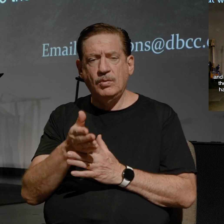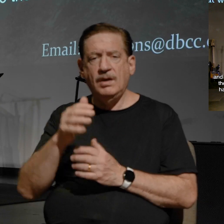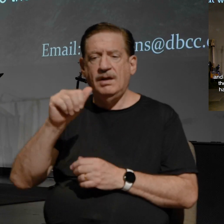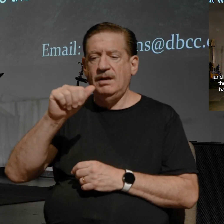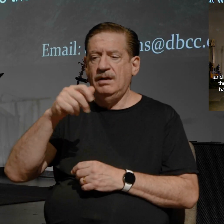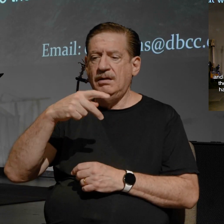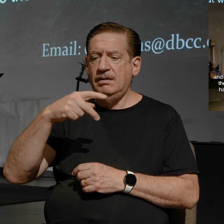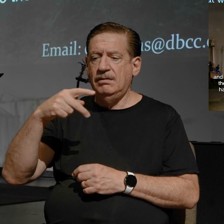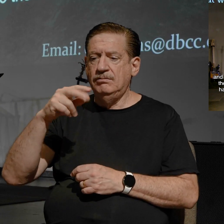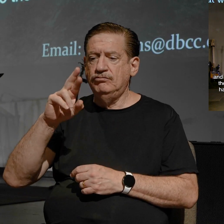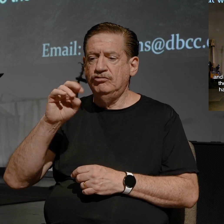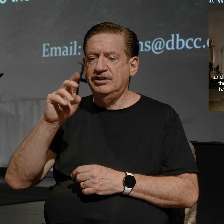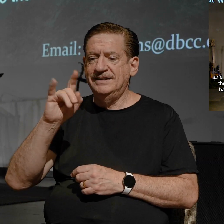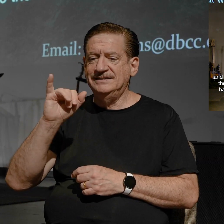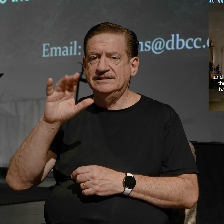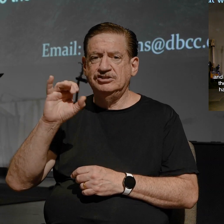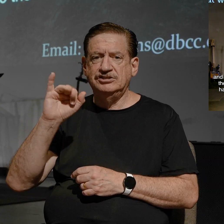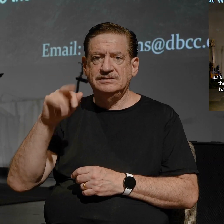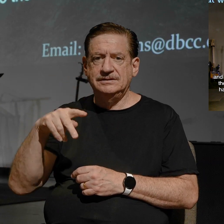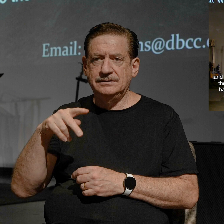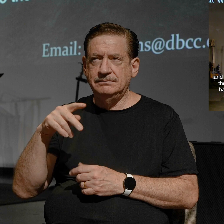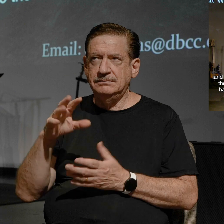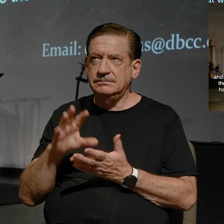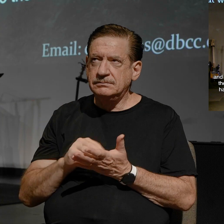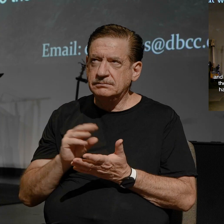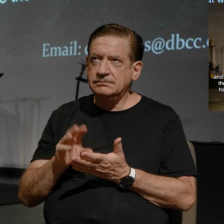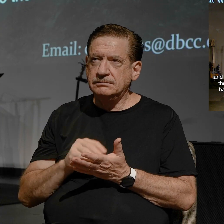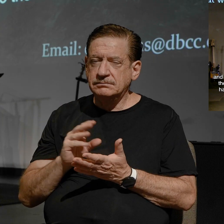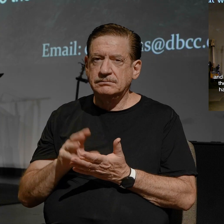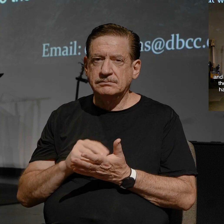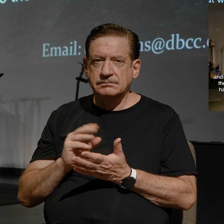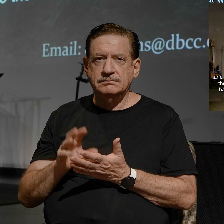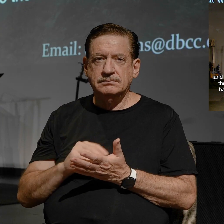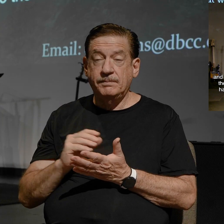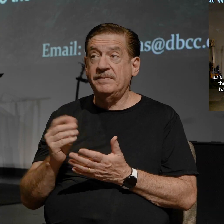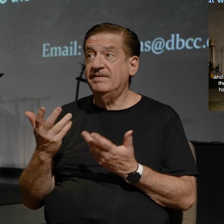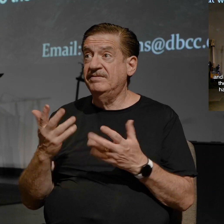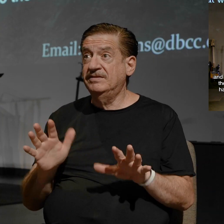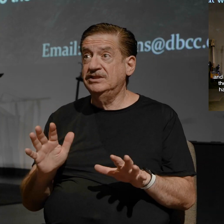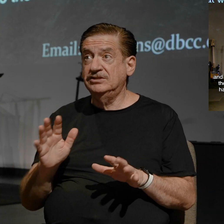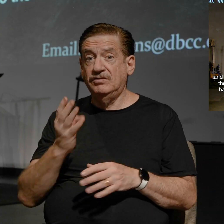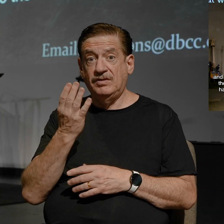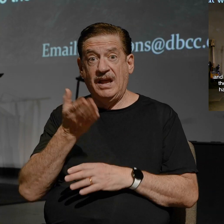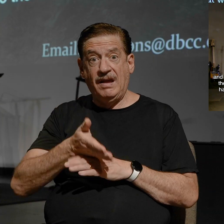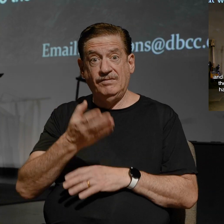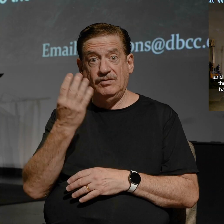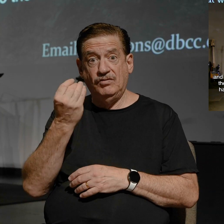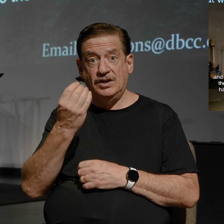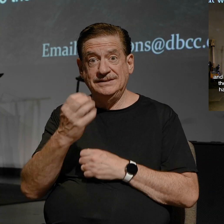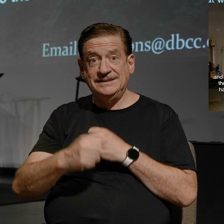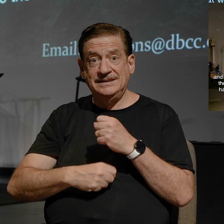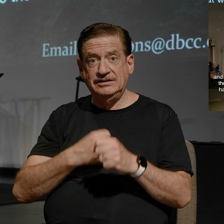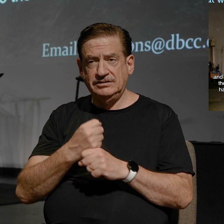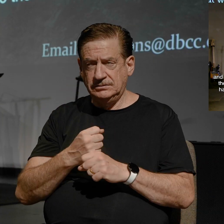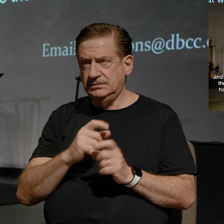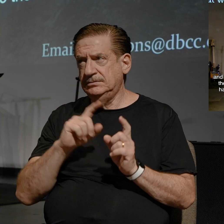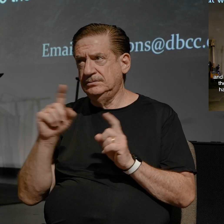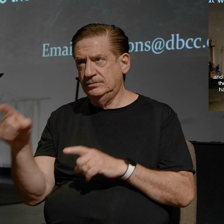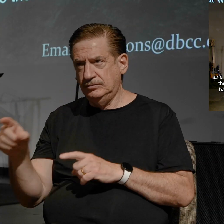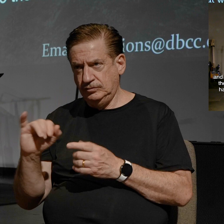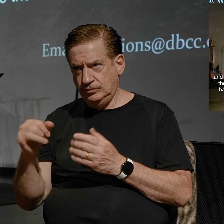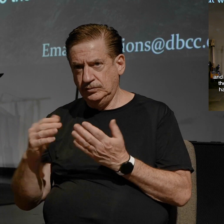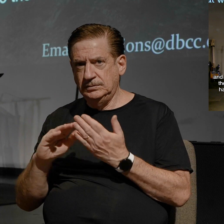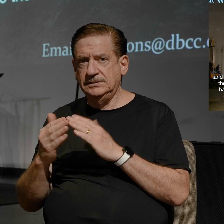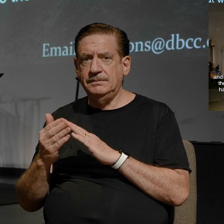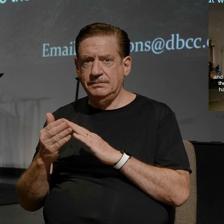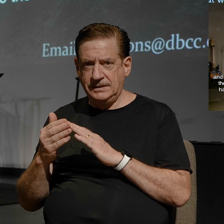apprenticeship. And at the end of those 14 years, he goes back to Jerusalem, and they commission him, and from Antioch, kind of home base in the north, they